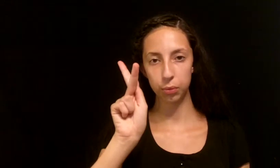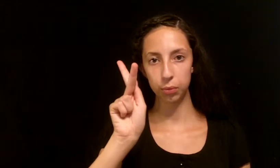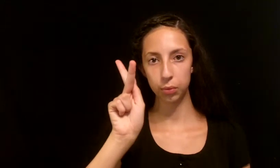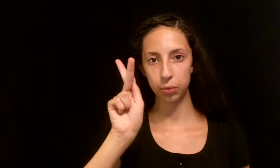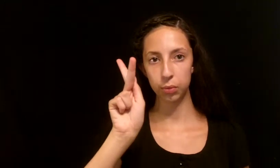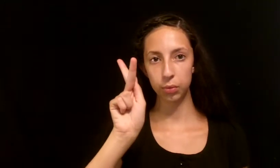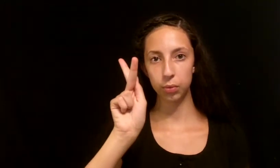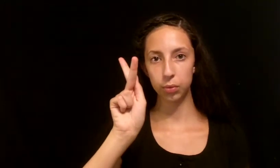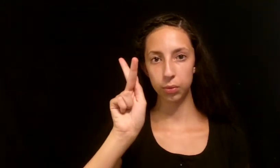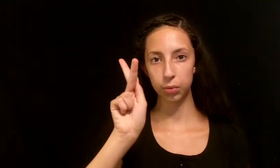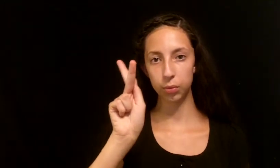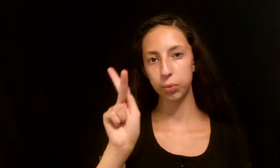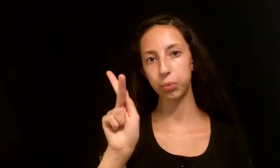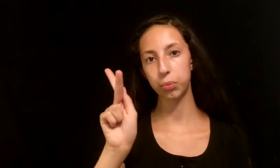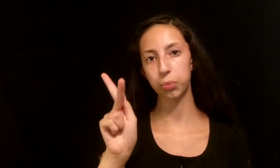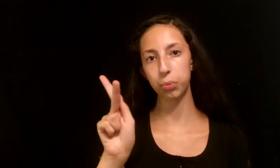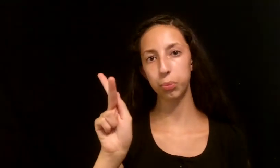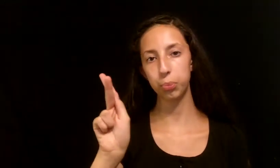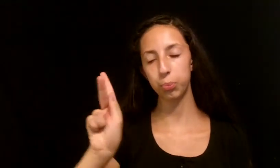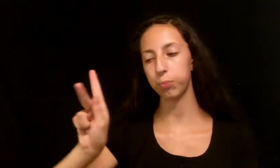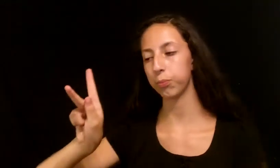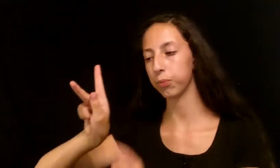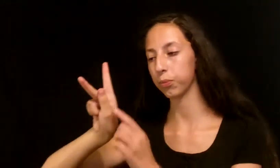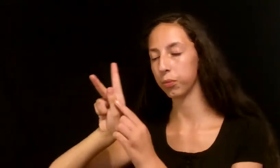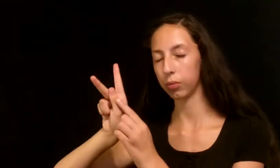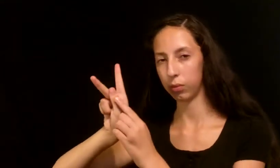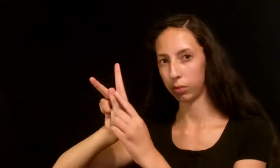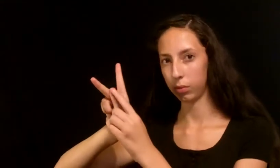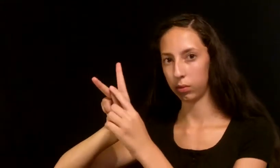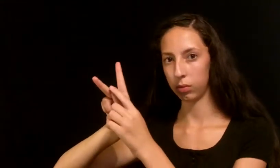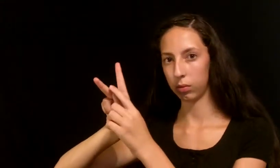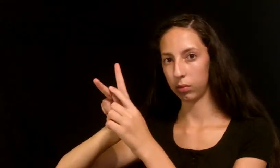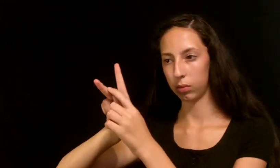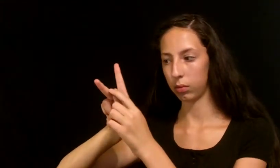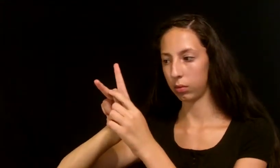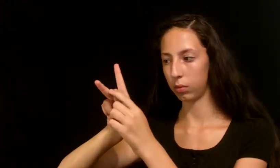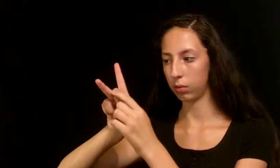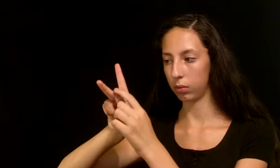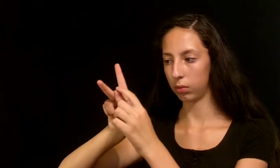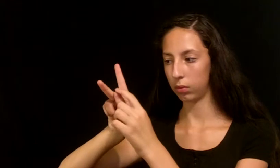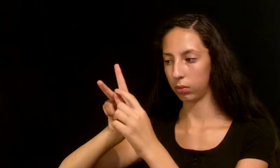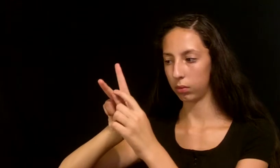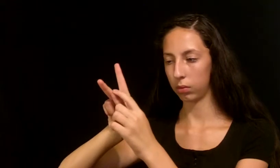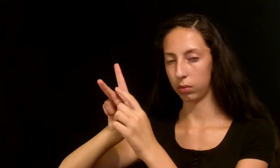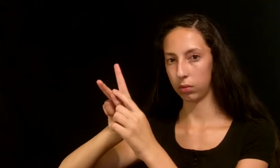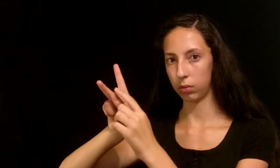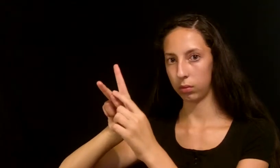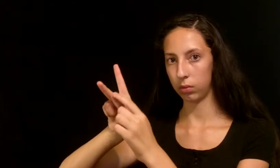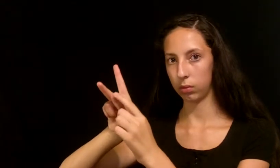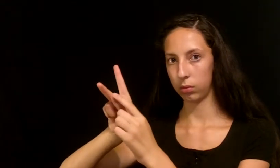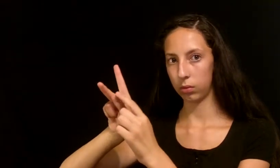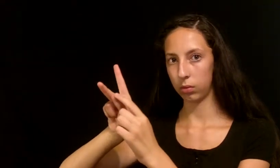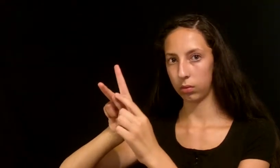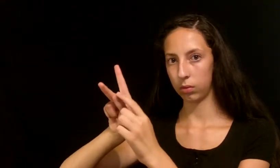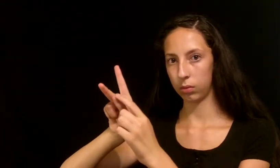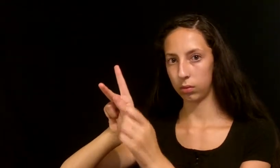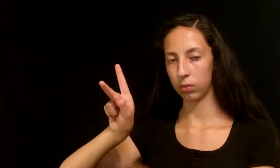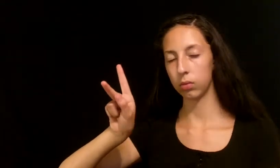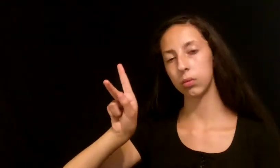thing is the thumb needs to be touching that part of your middle finger, that knuckle. Don't